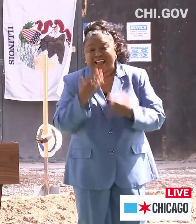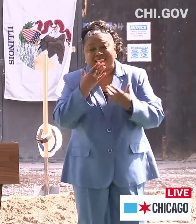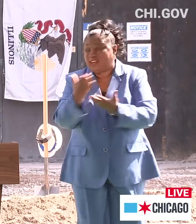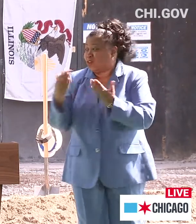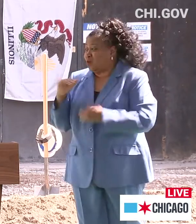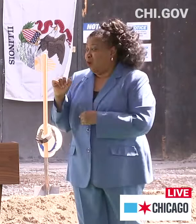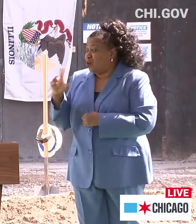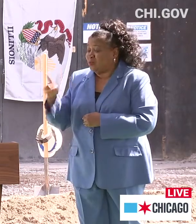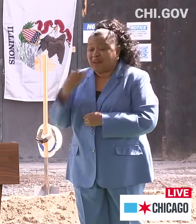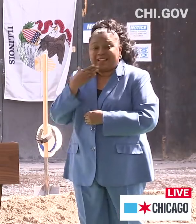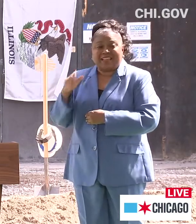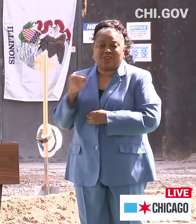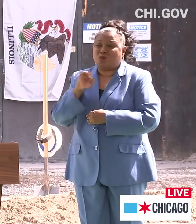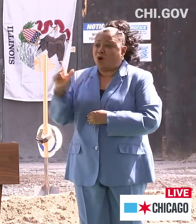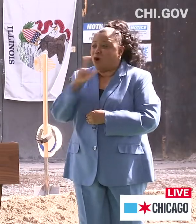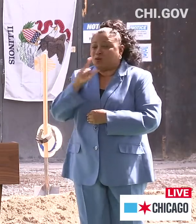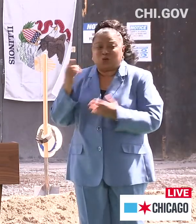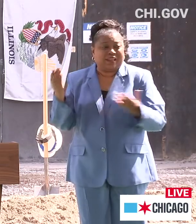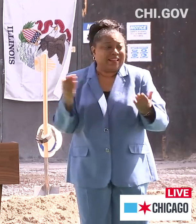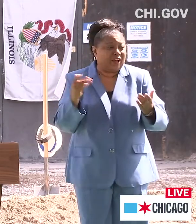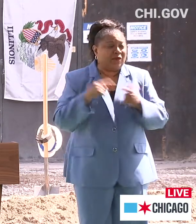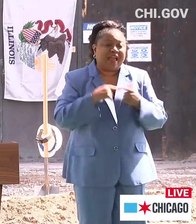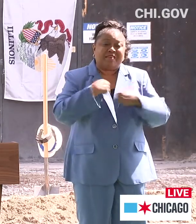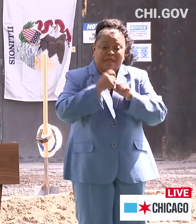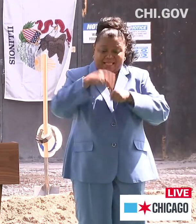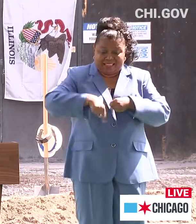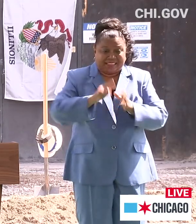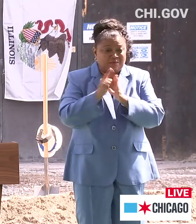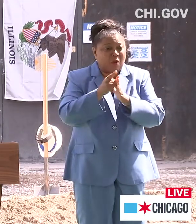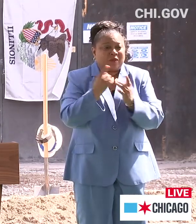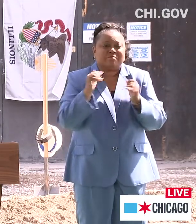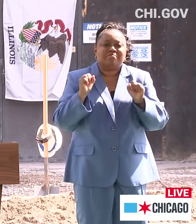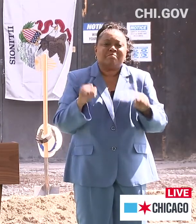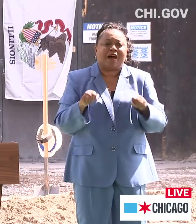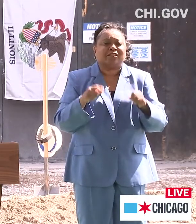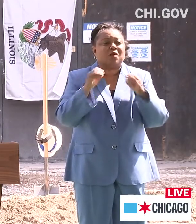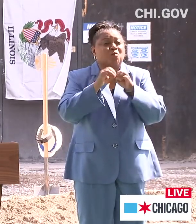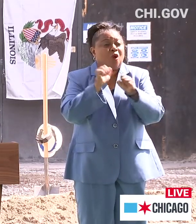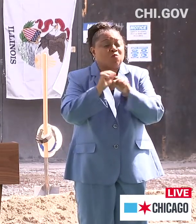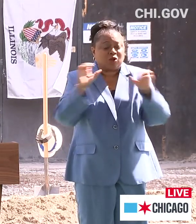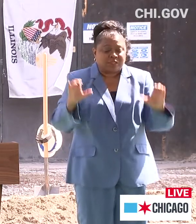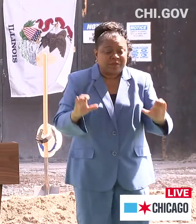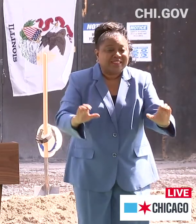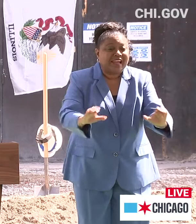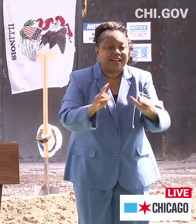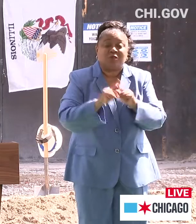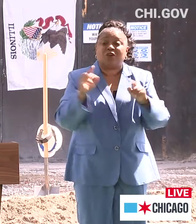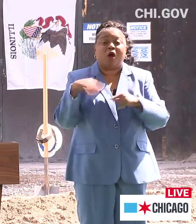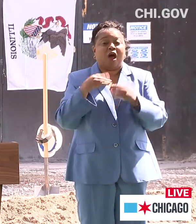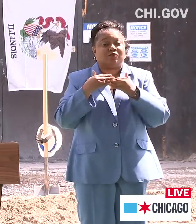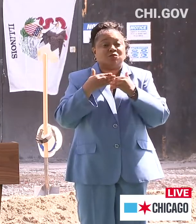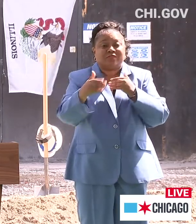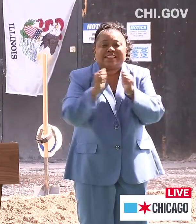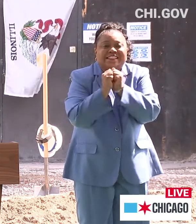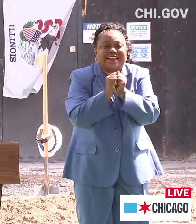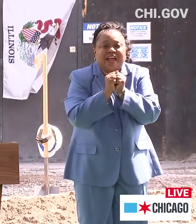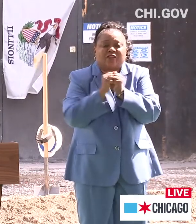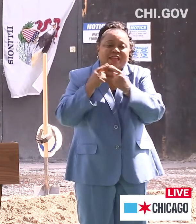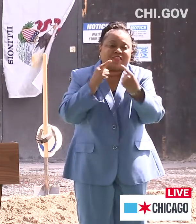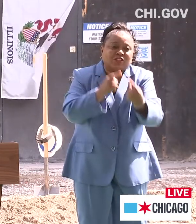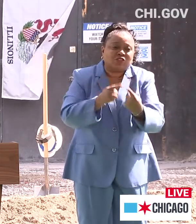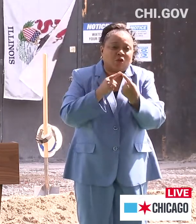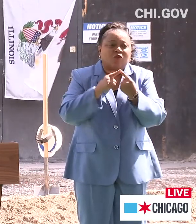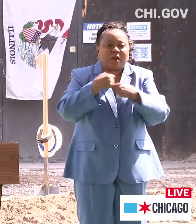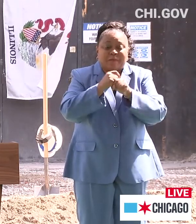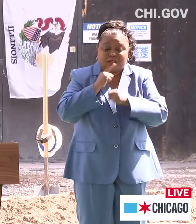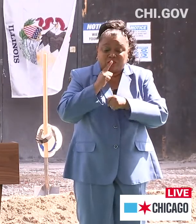you, Alderman. Thank you all who are here and have made this moment possible. More work to be done, but onward together in the struggle